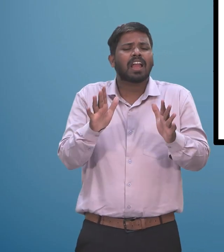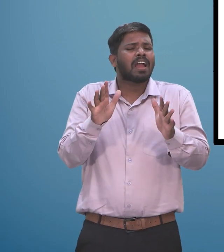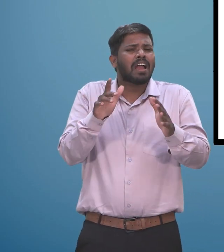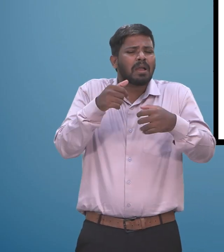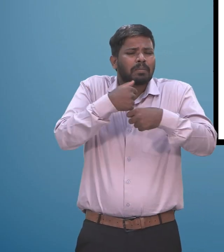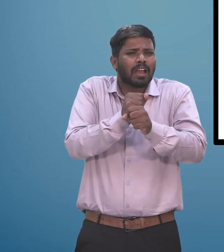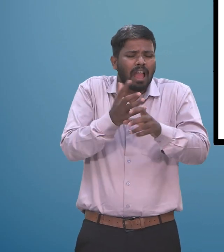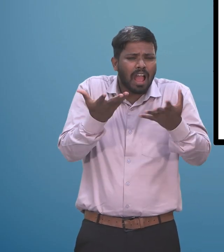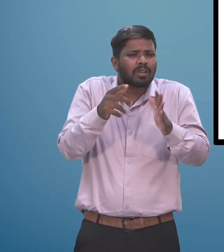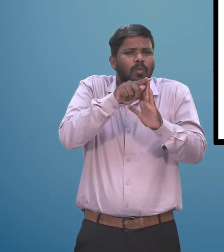What conclusion can you draw?